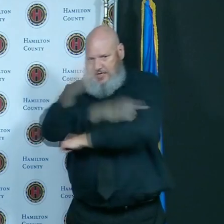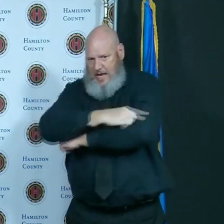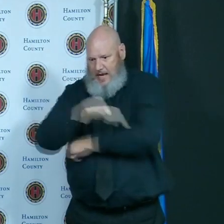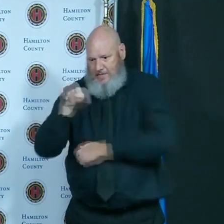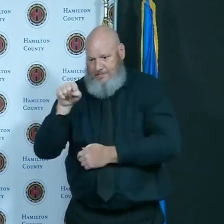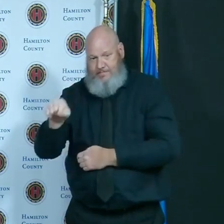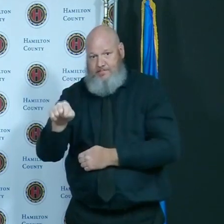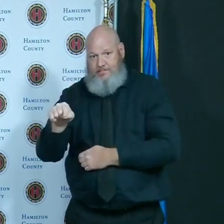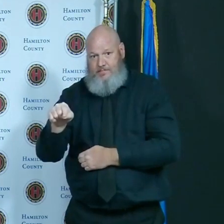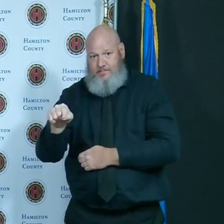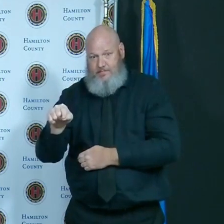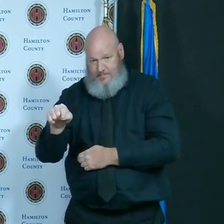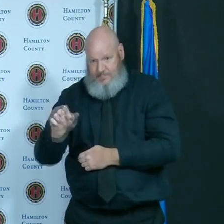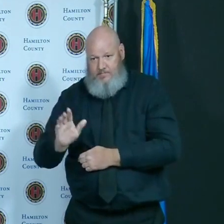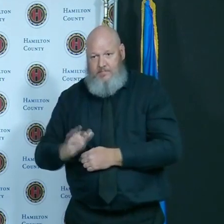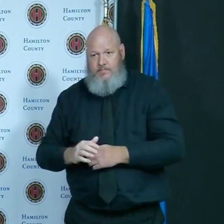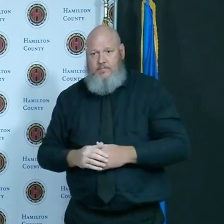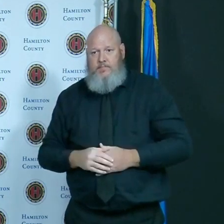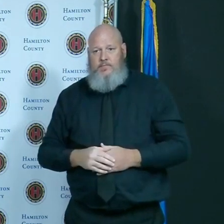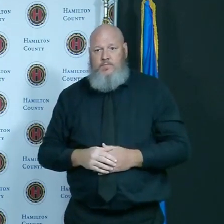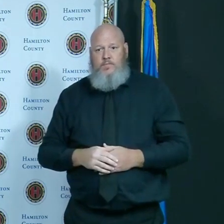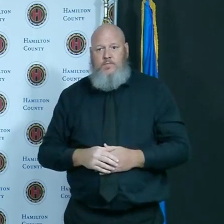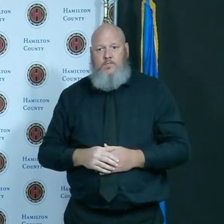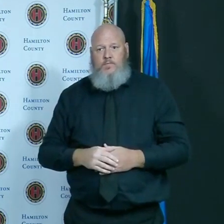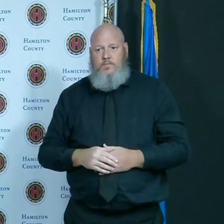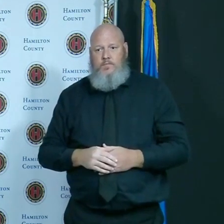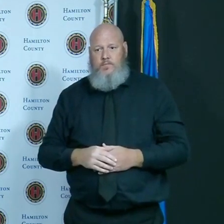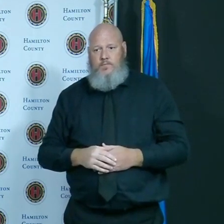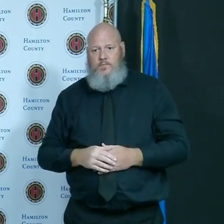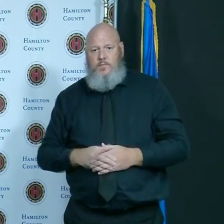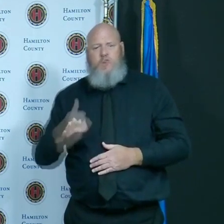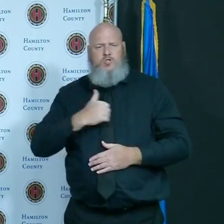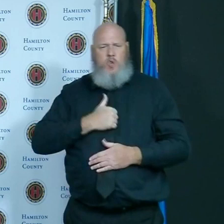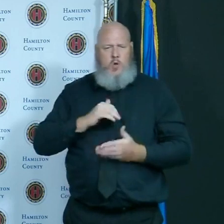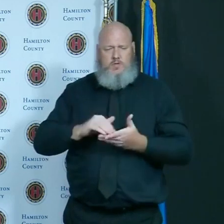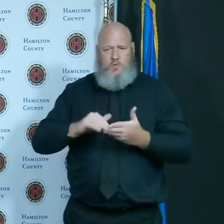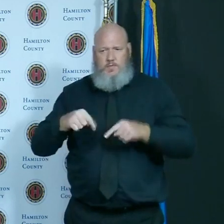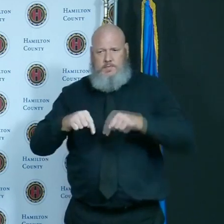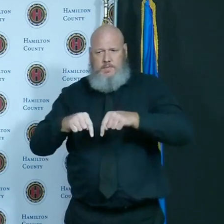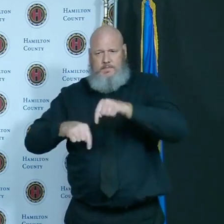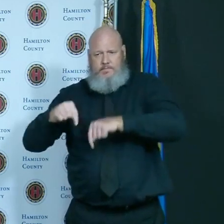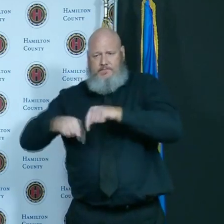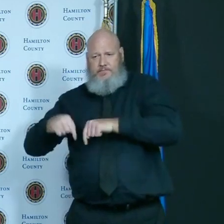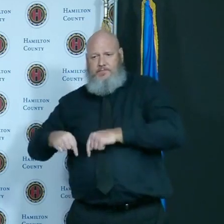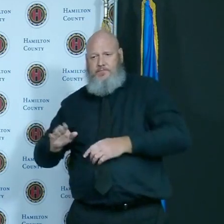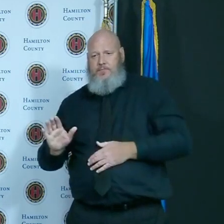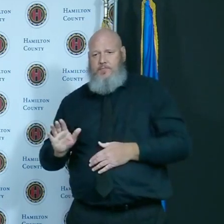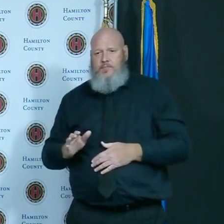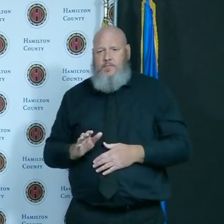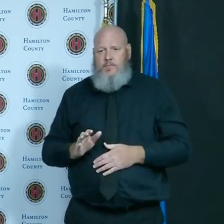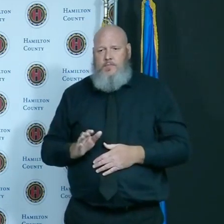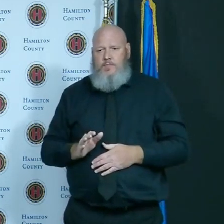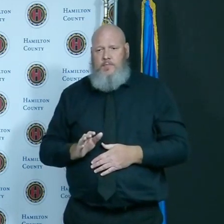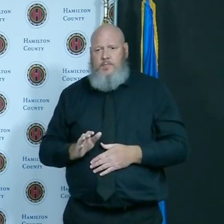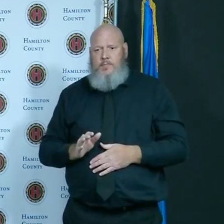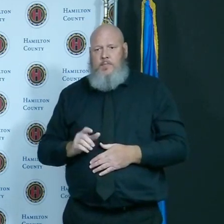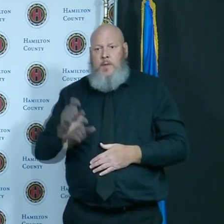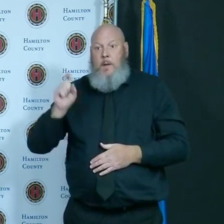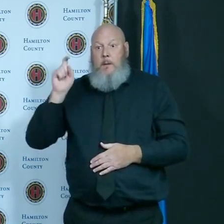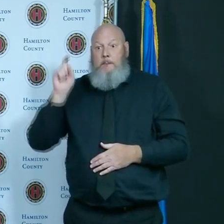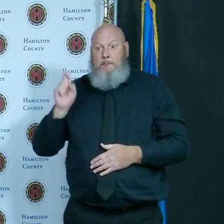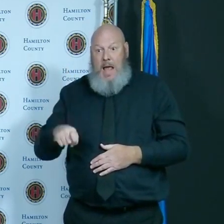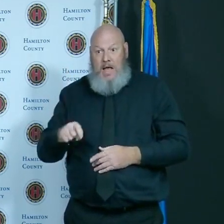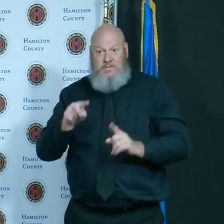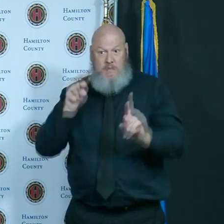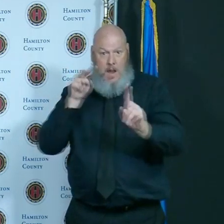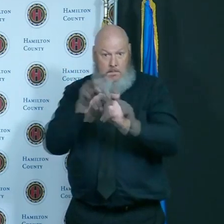on, I'm sorry, Jay. So you must submit an absentee application to receive a ballot in